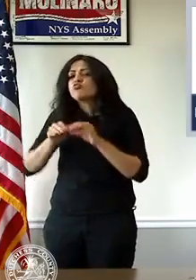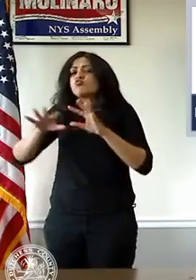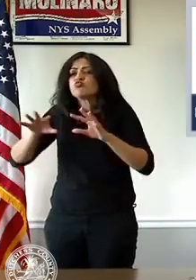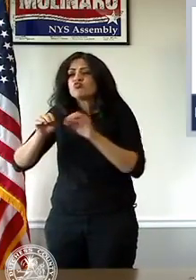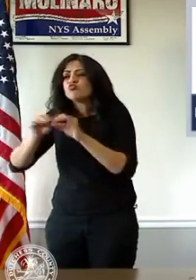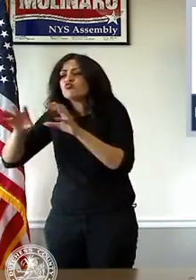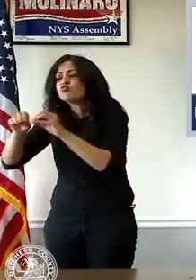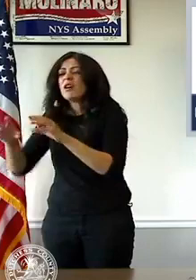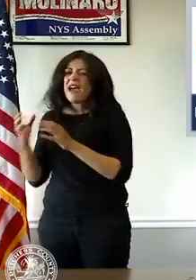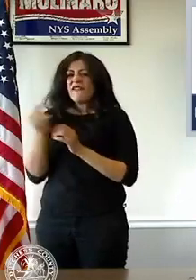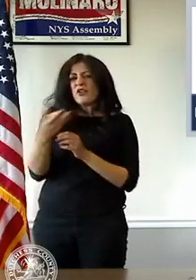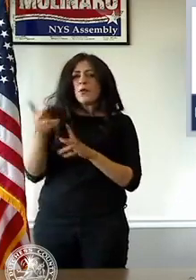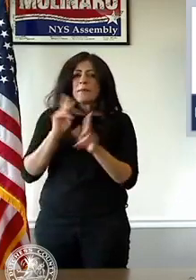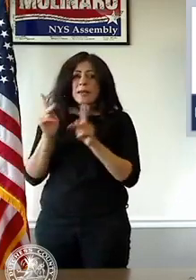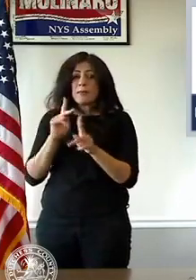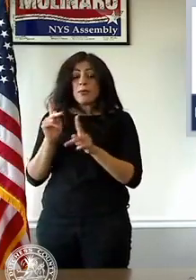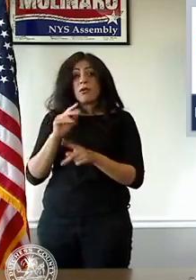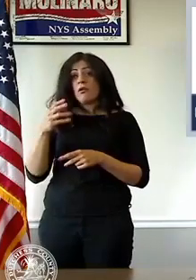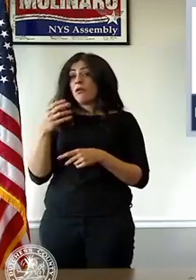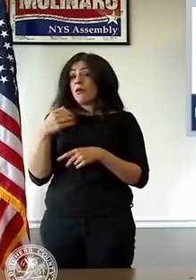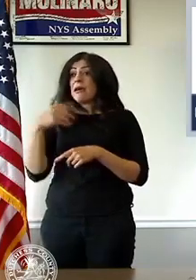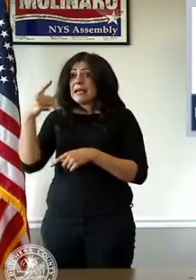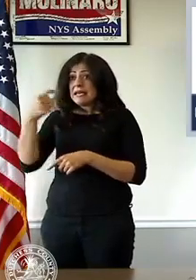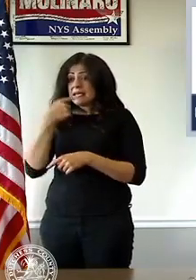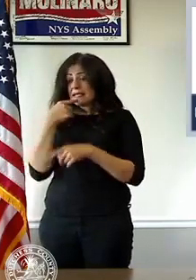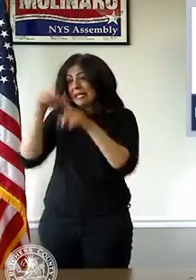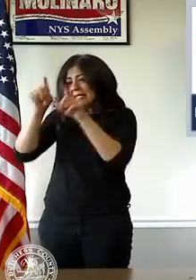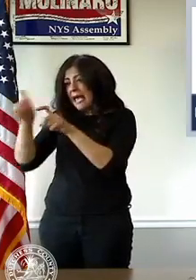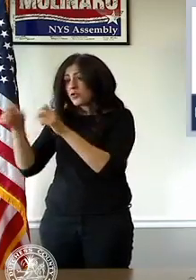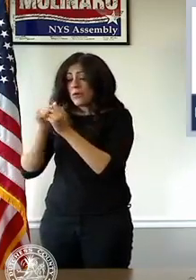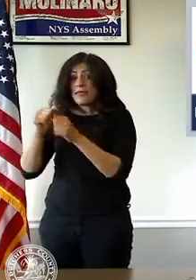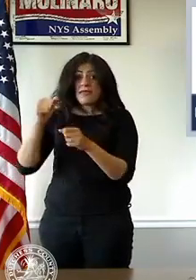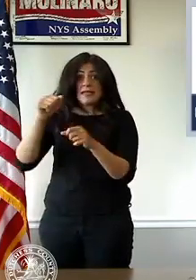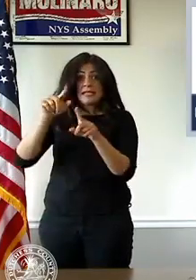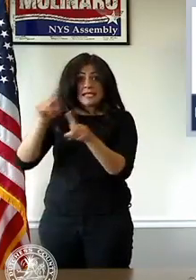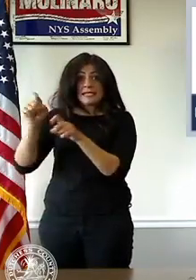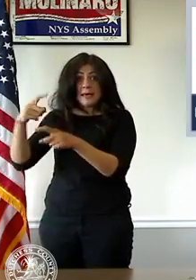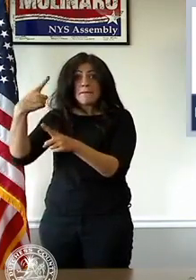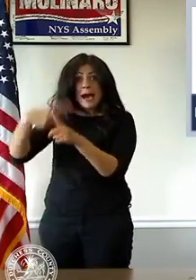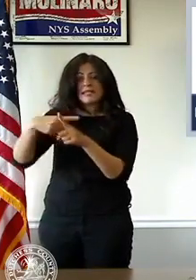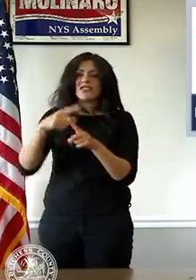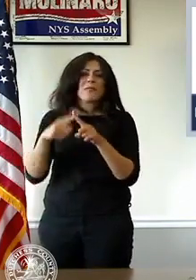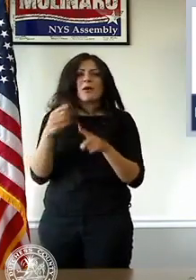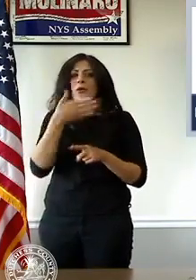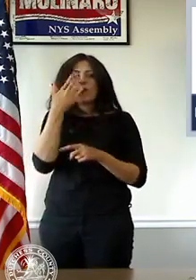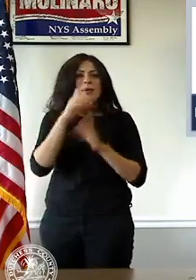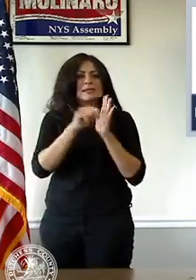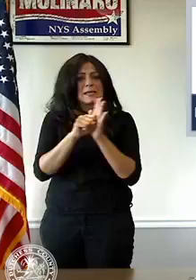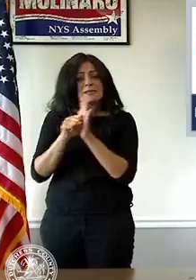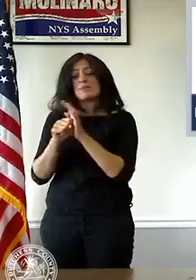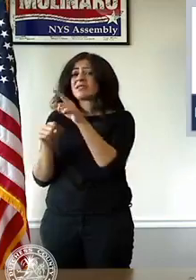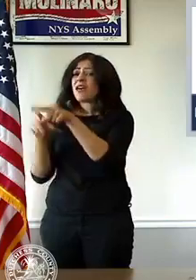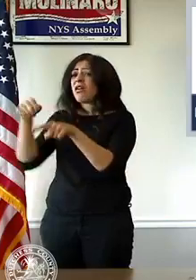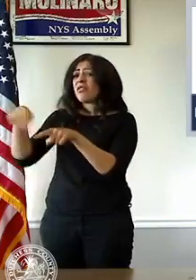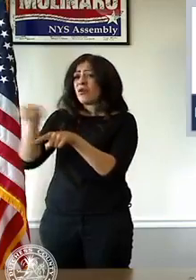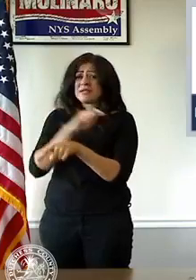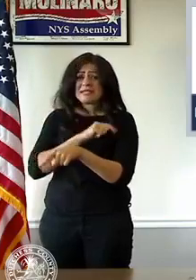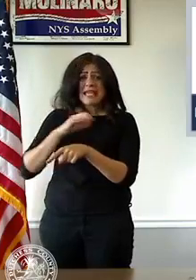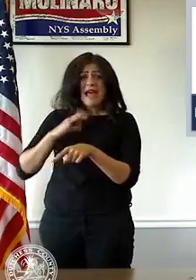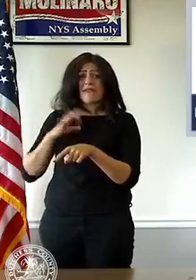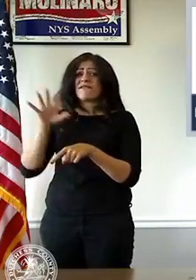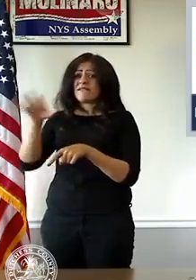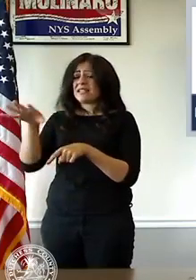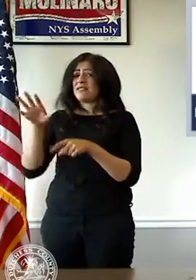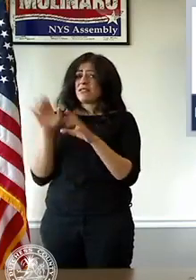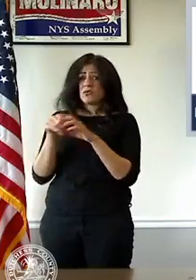of asymptomatic positive patients that we were able to identify with nursing homes. They do a wonderful job. I'm very grateful to all, I think 13 that we have